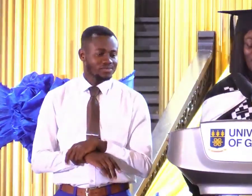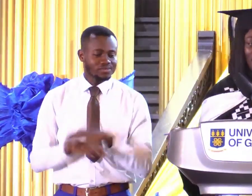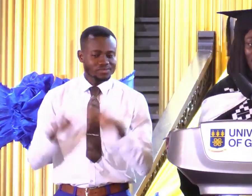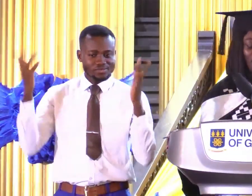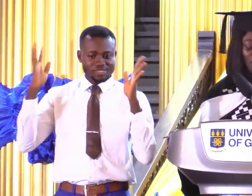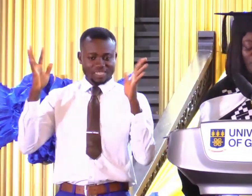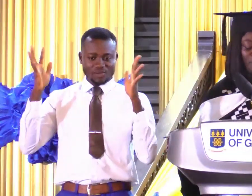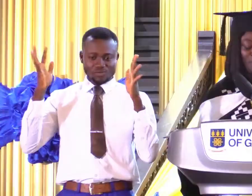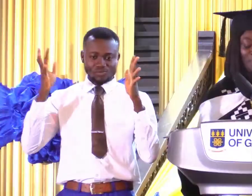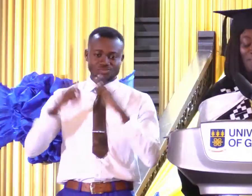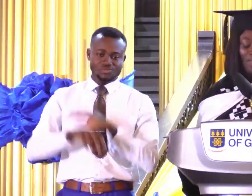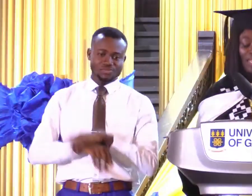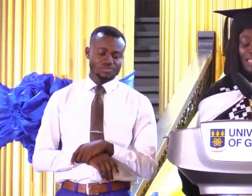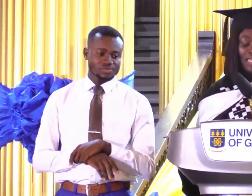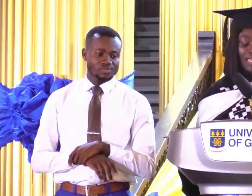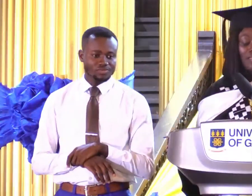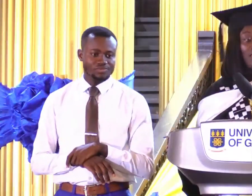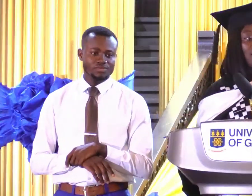Thank you.